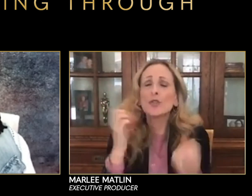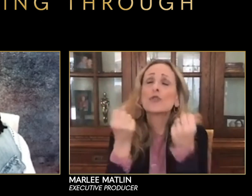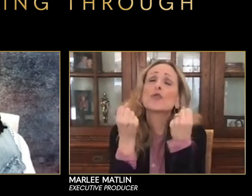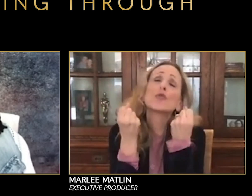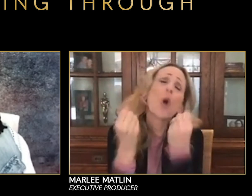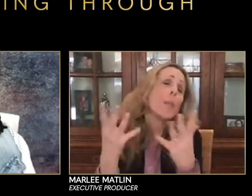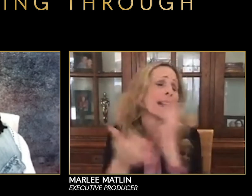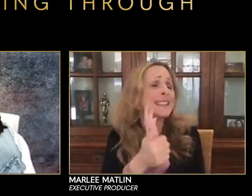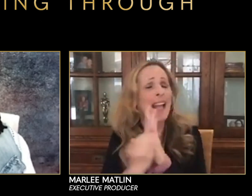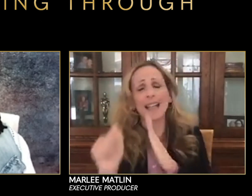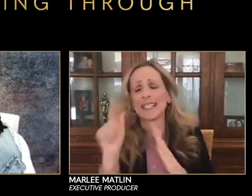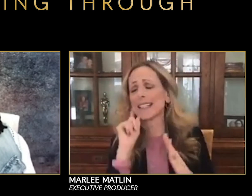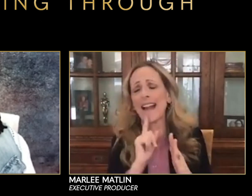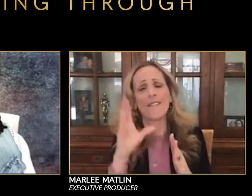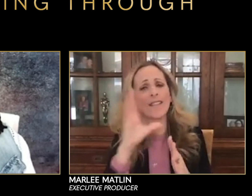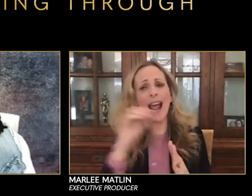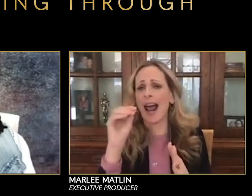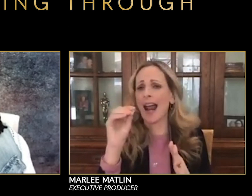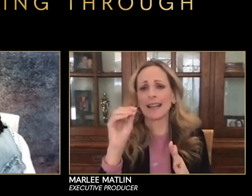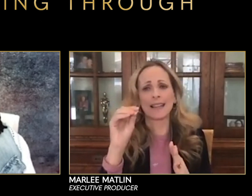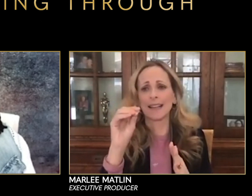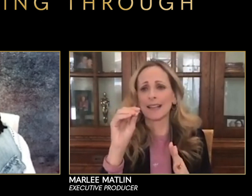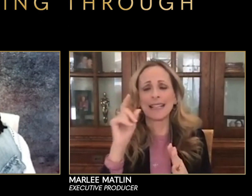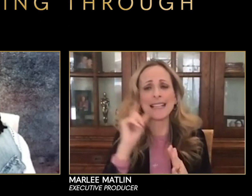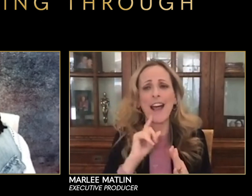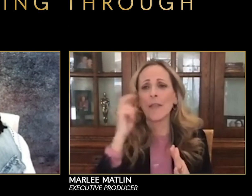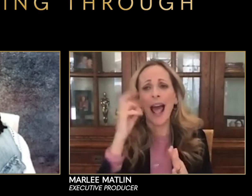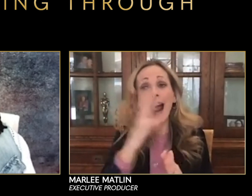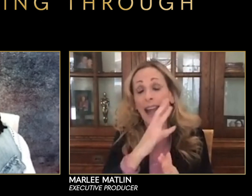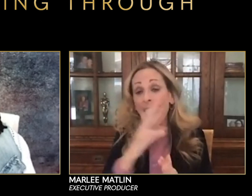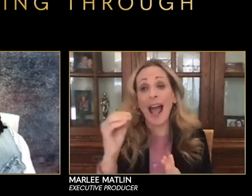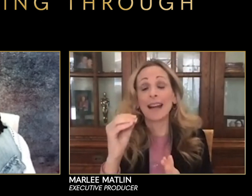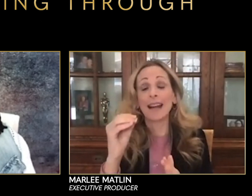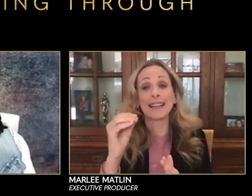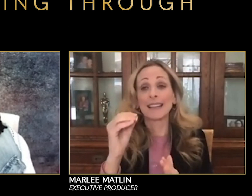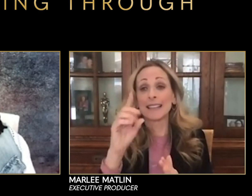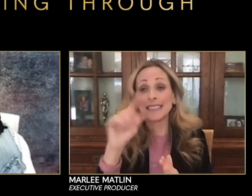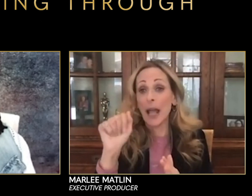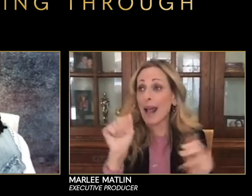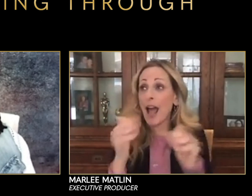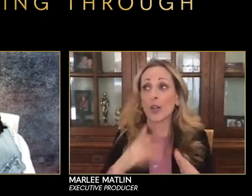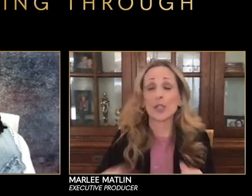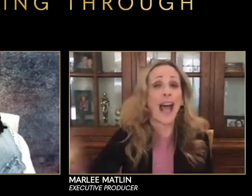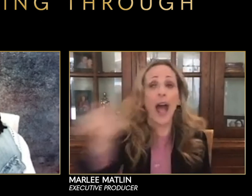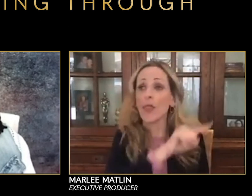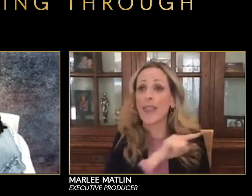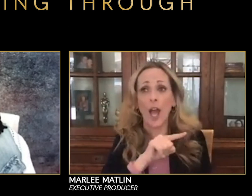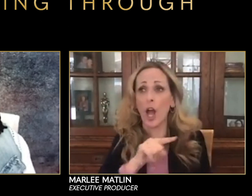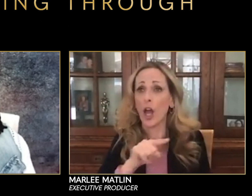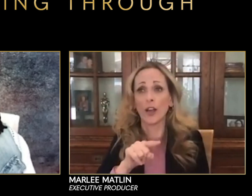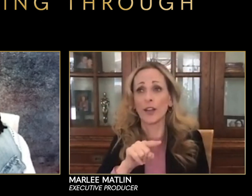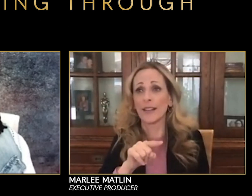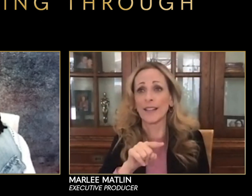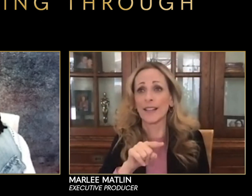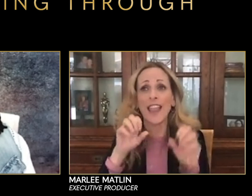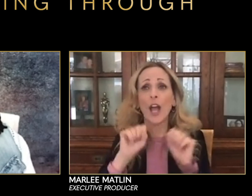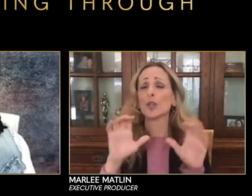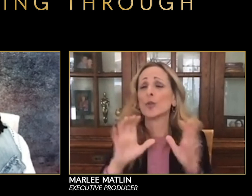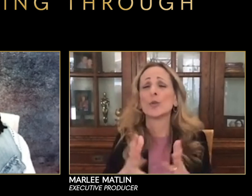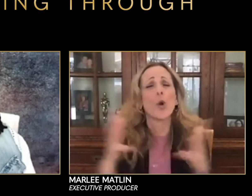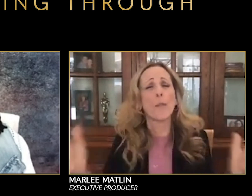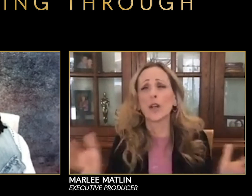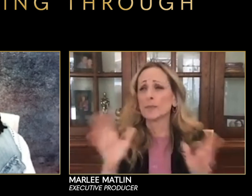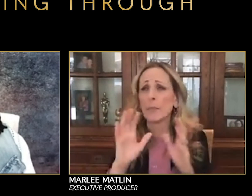the truth of the character. And there are so many talented deaf actors out there, deafblind people out there, disabled actors out